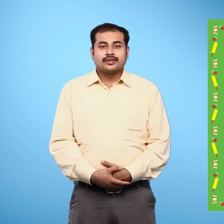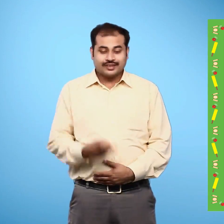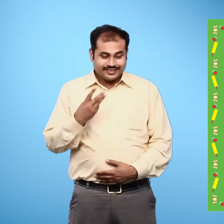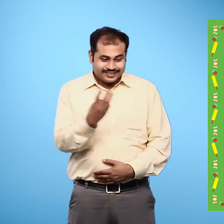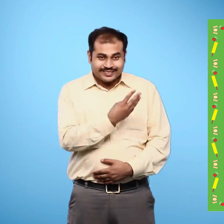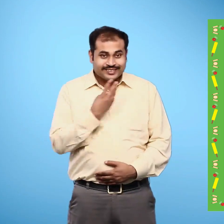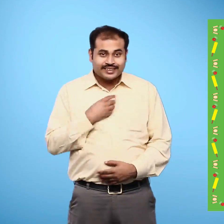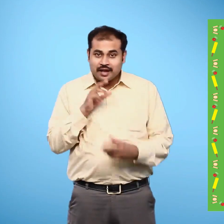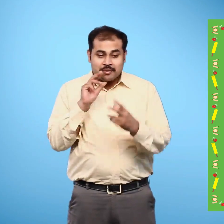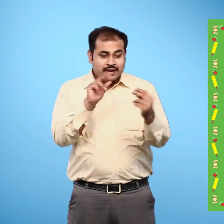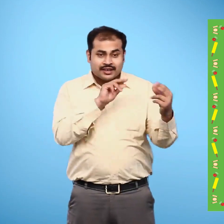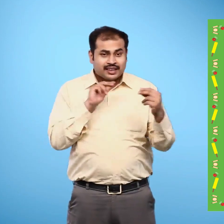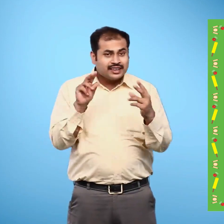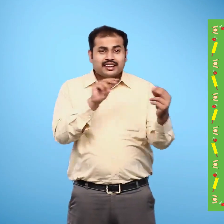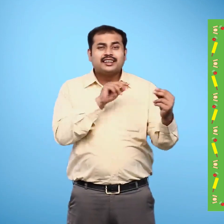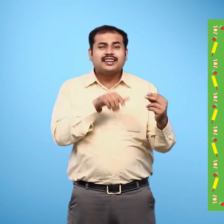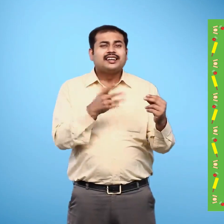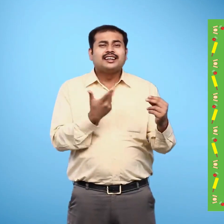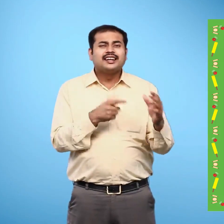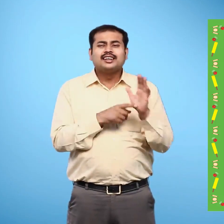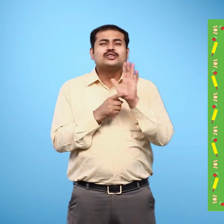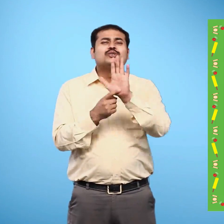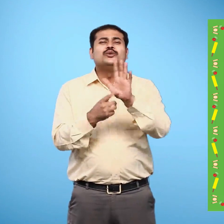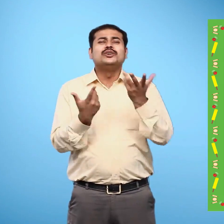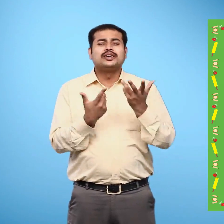The speech bubbles showing their conversation with each other.